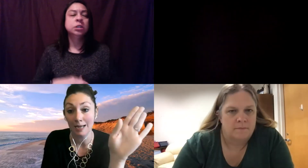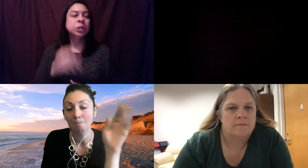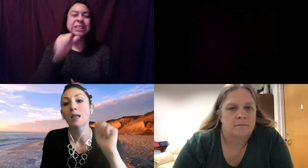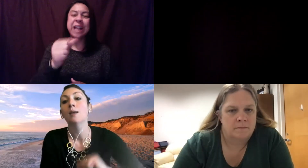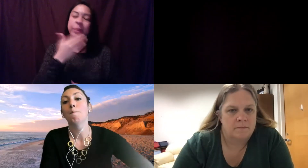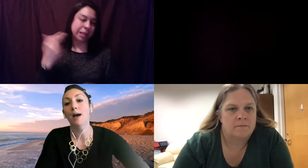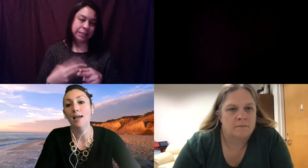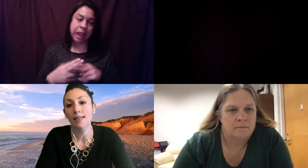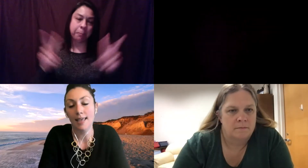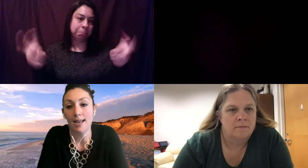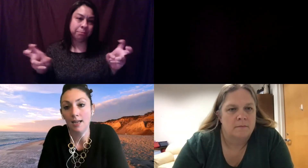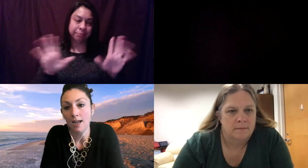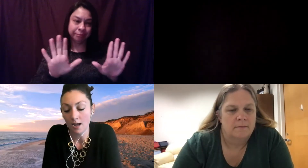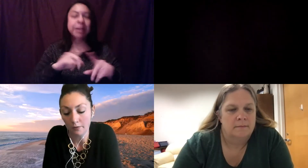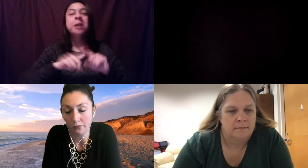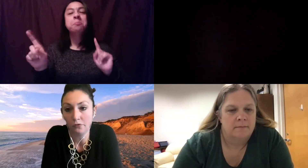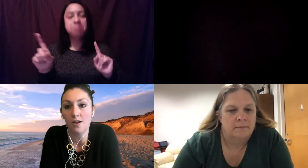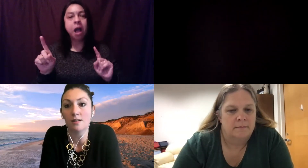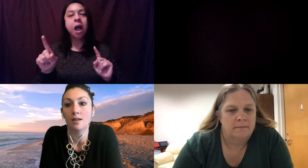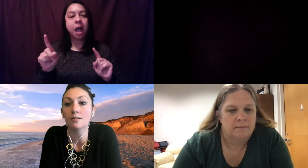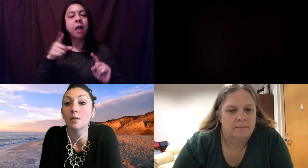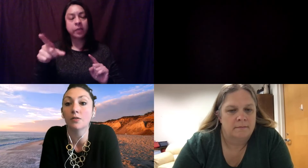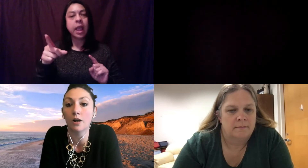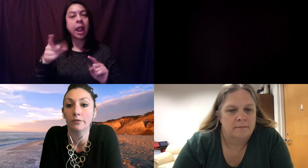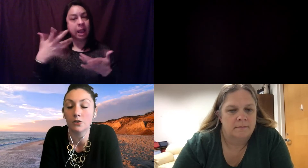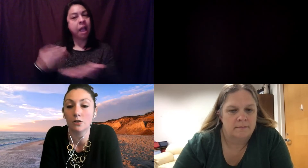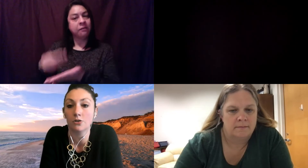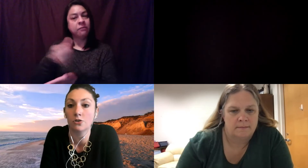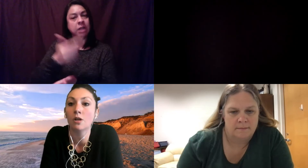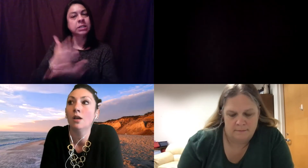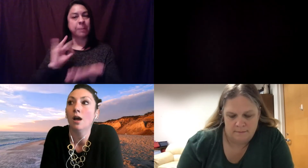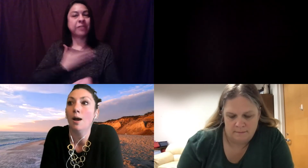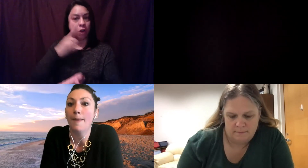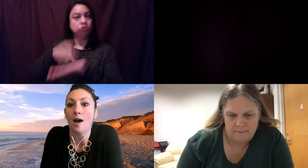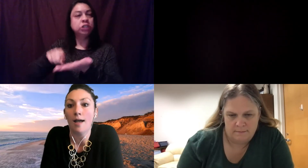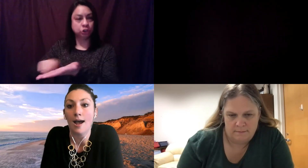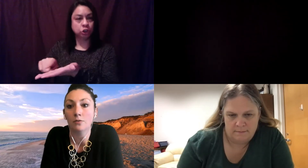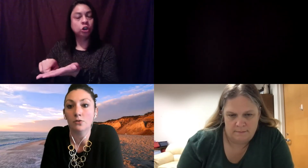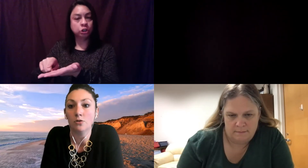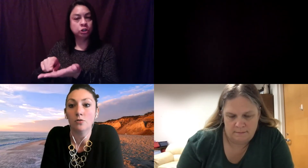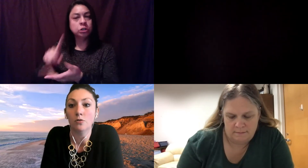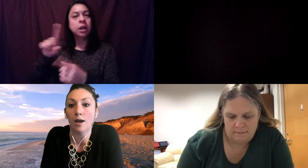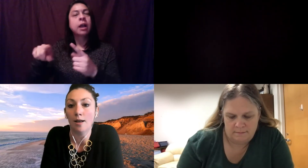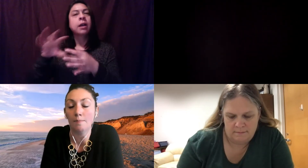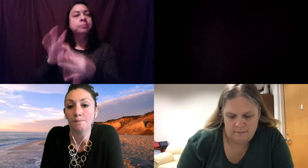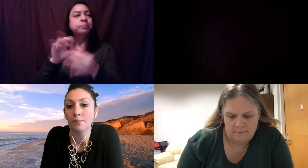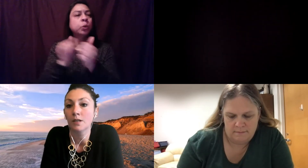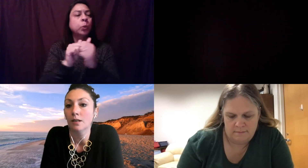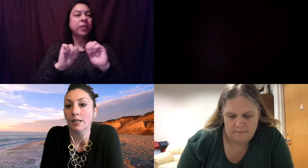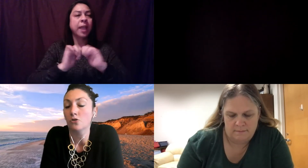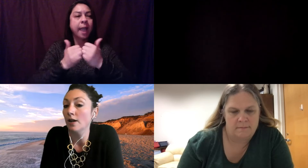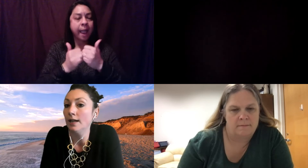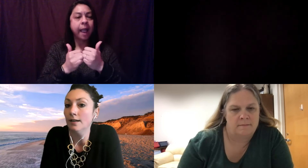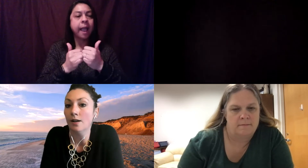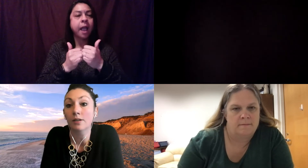best name, but they have funded some of our research about how to